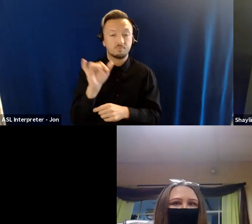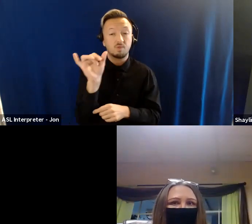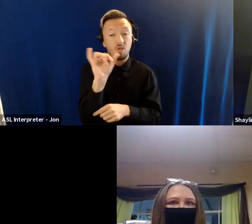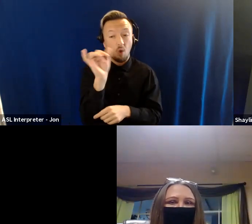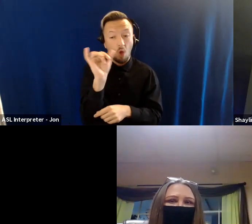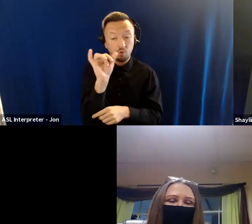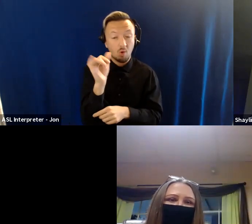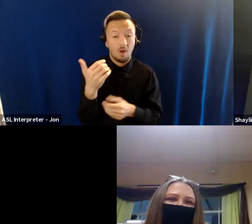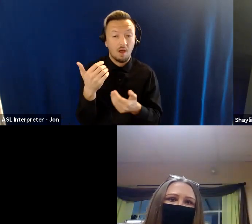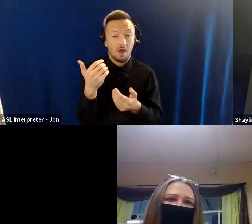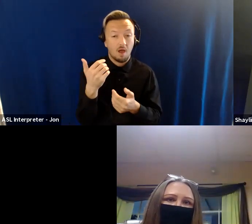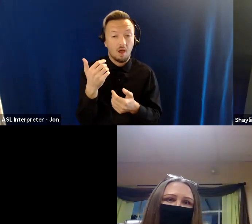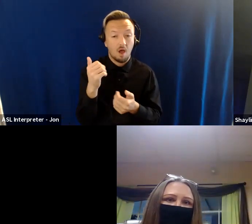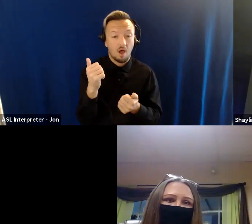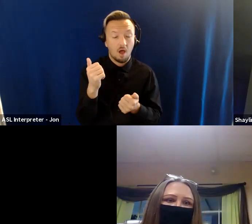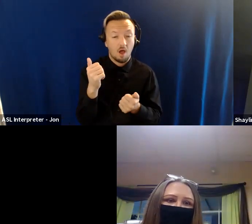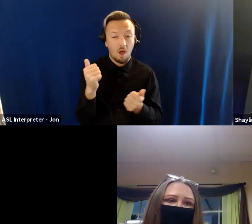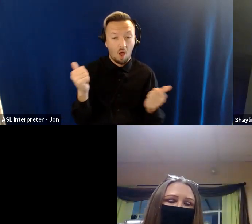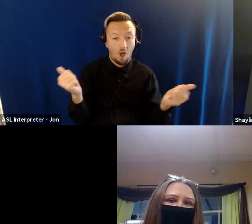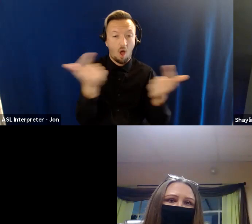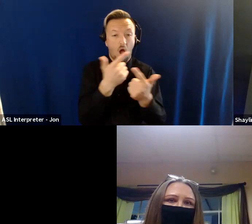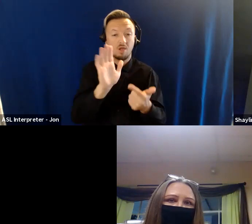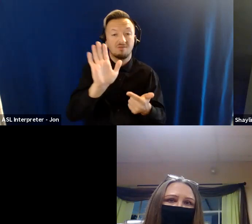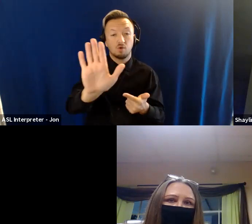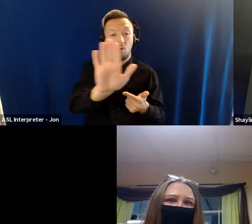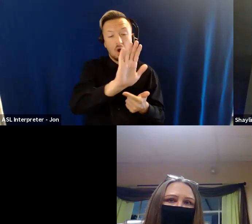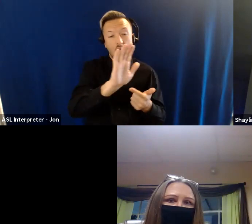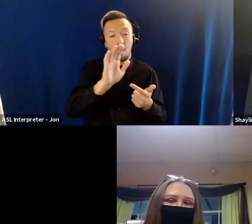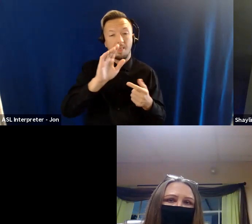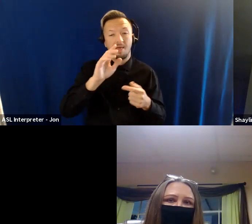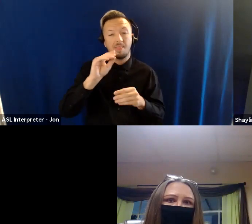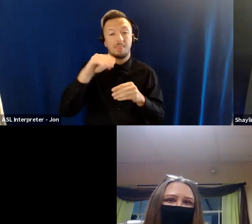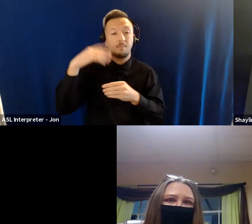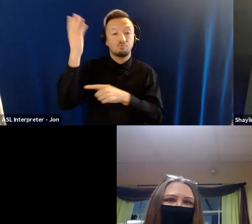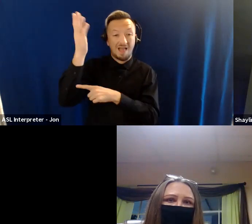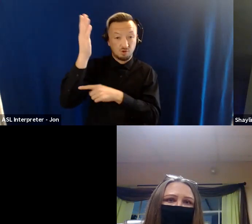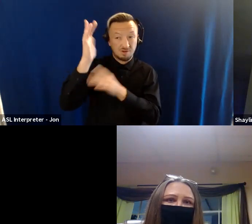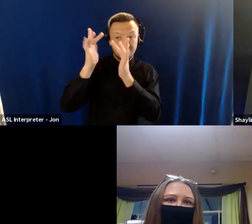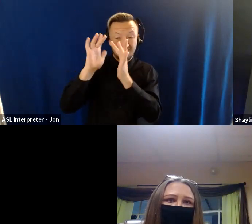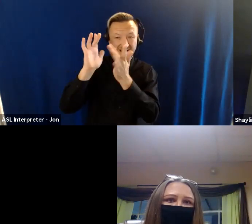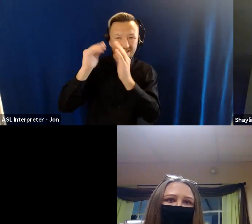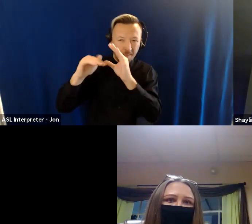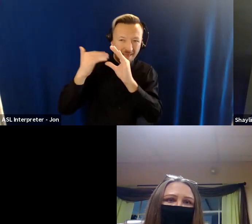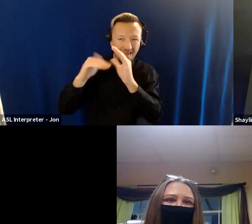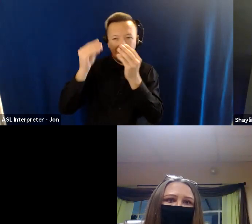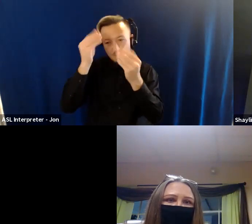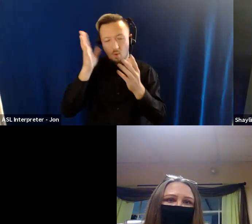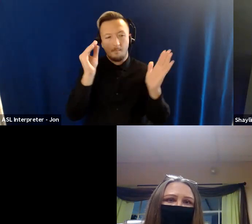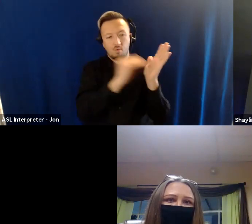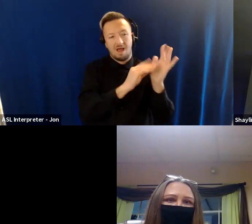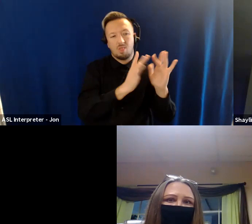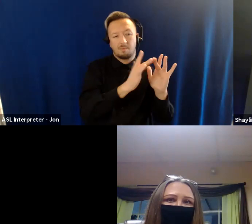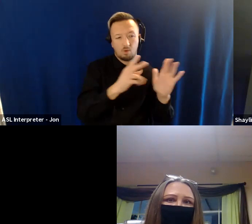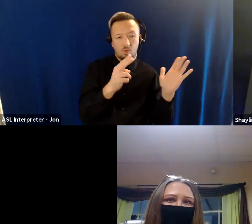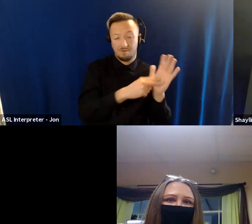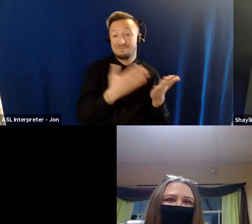are going to place all of these panelists' contact info on the website. And please feel